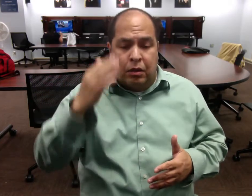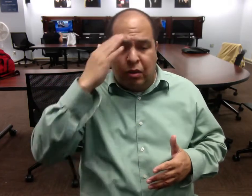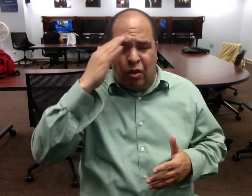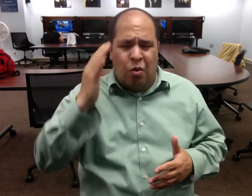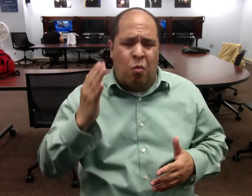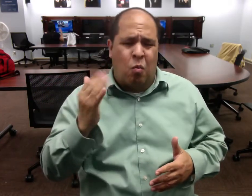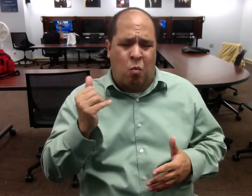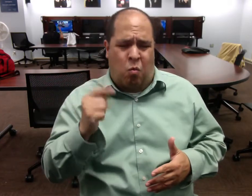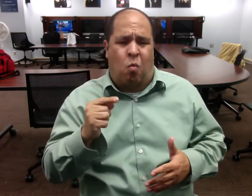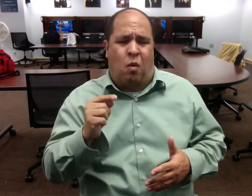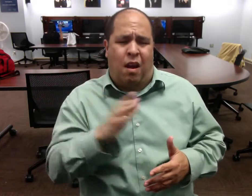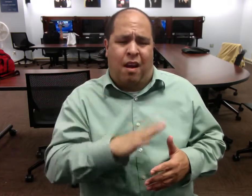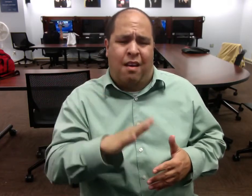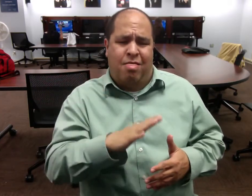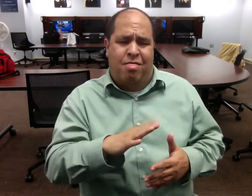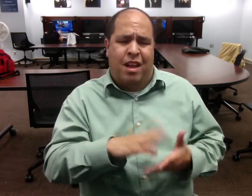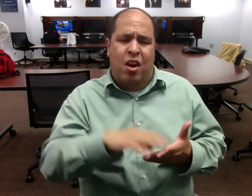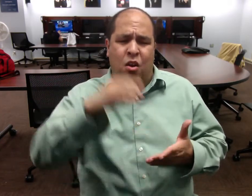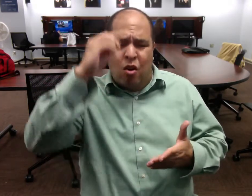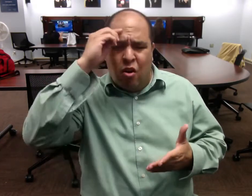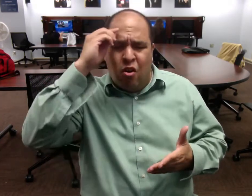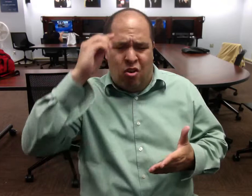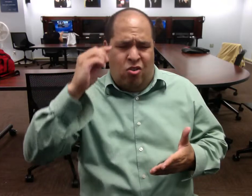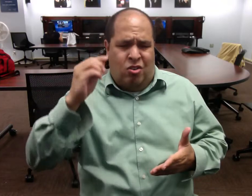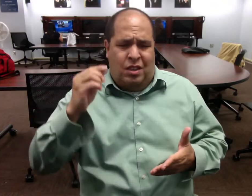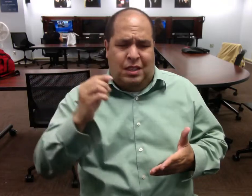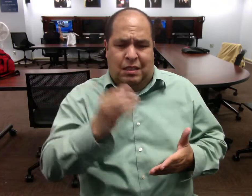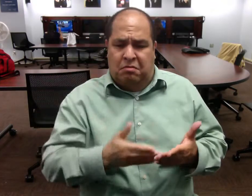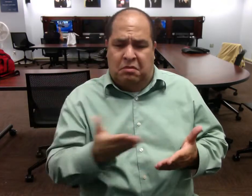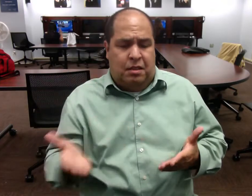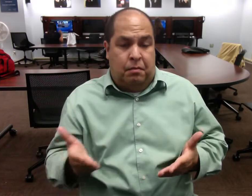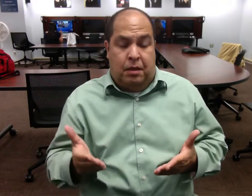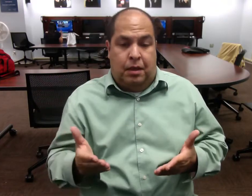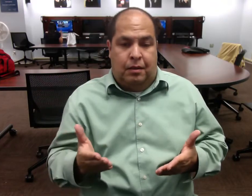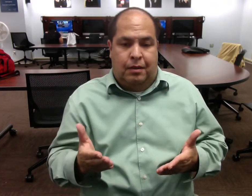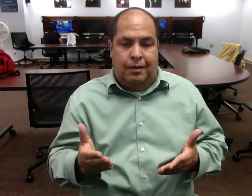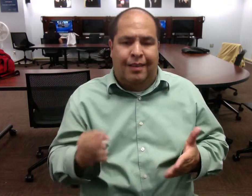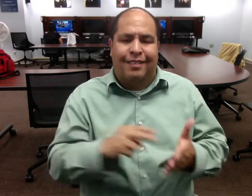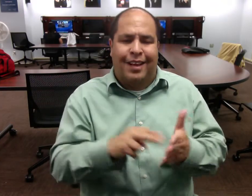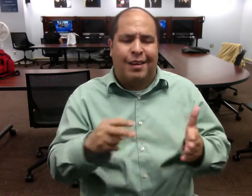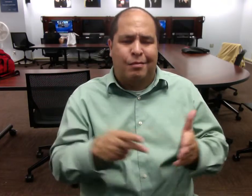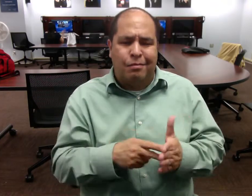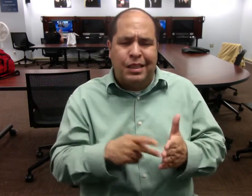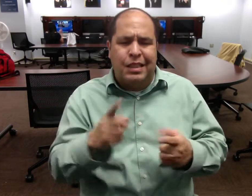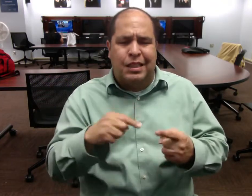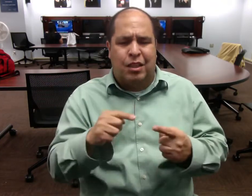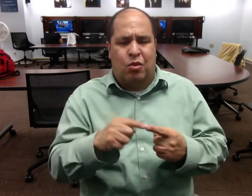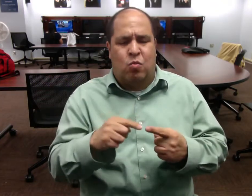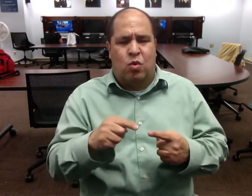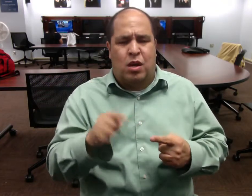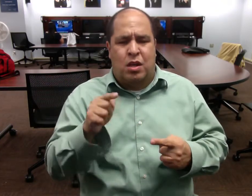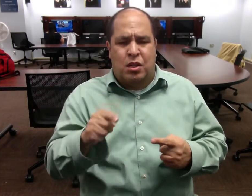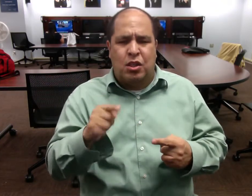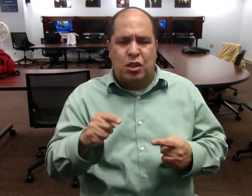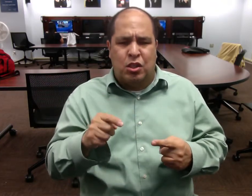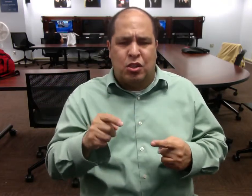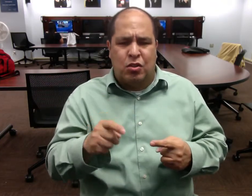This means that when you design lessons, you should be very clear about the purpose of the